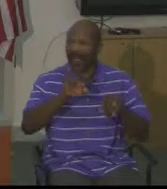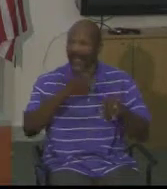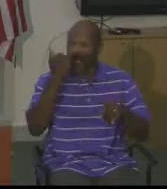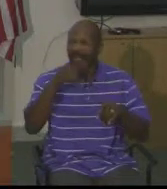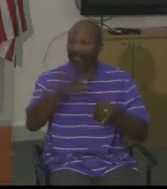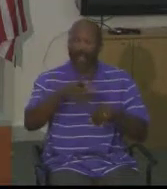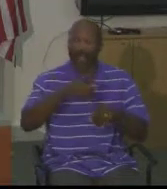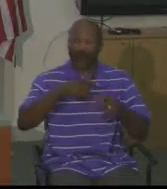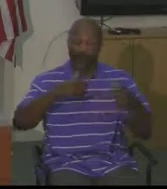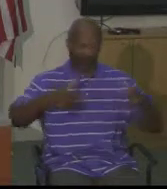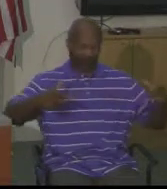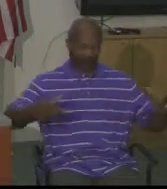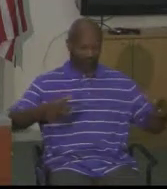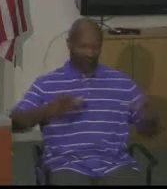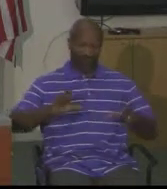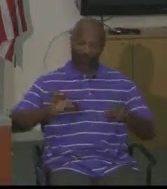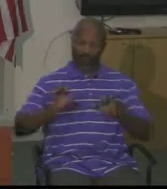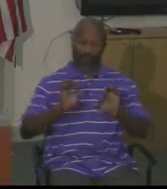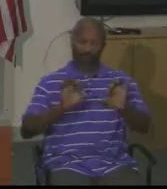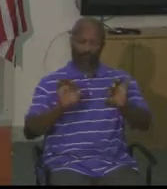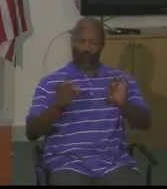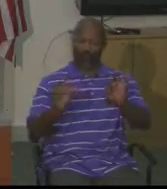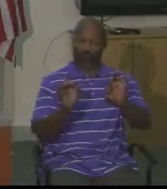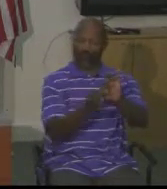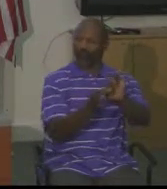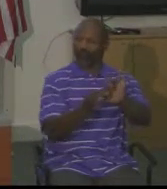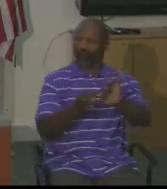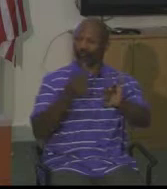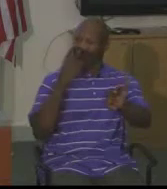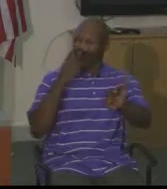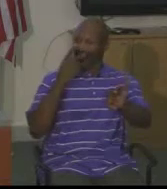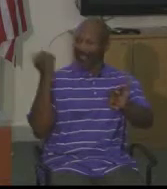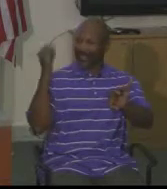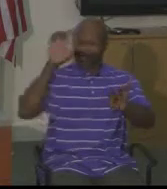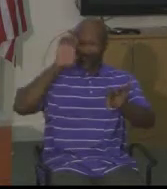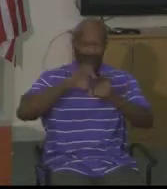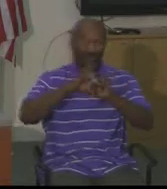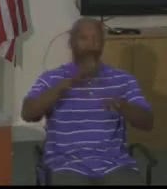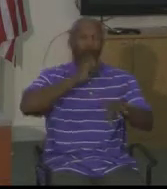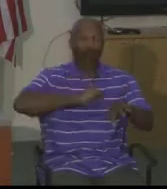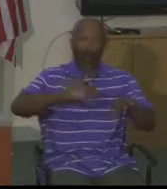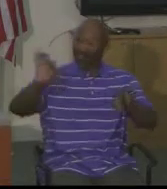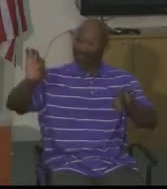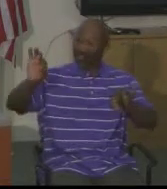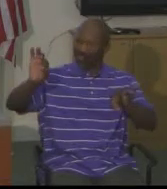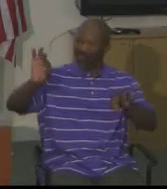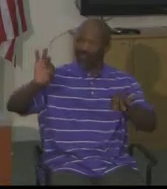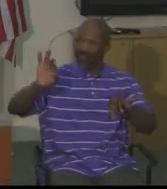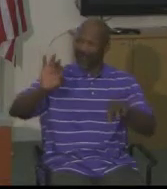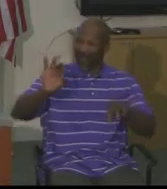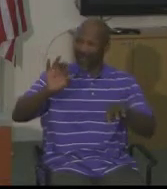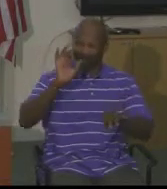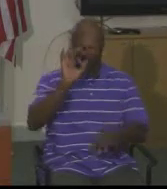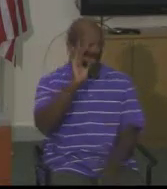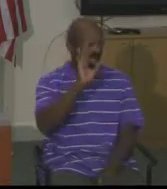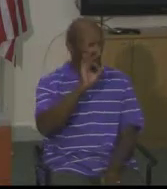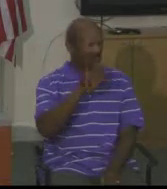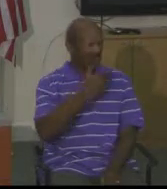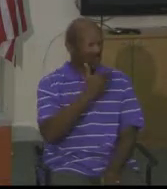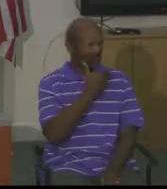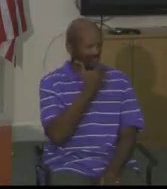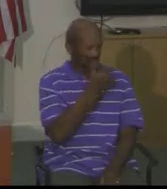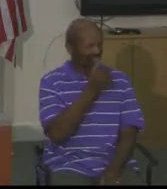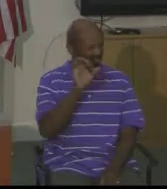was a very large connector, as you saw on the diagram from last week. It was a big fat